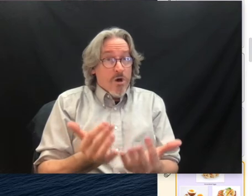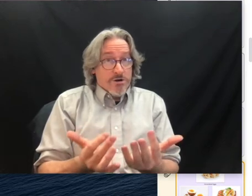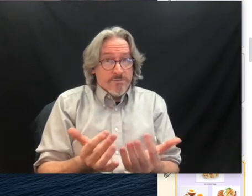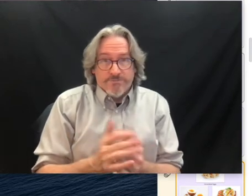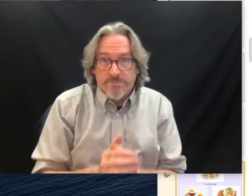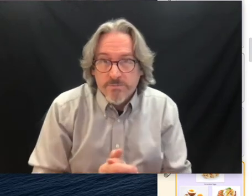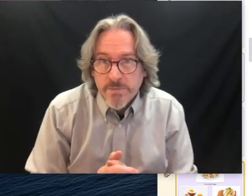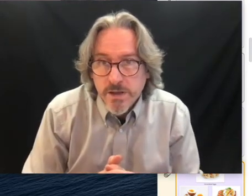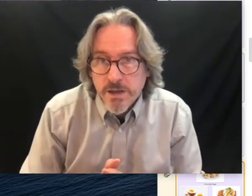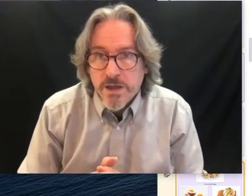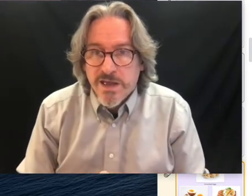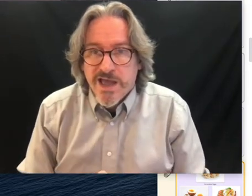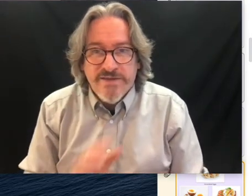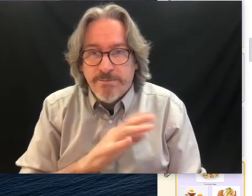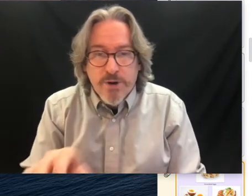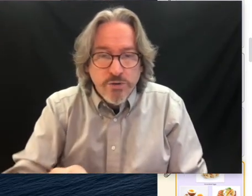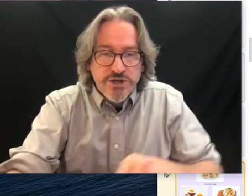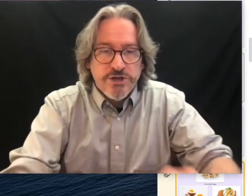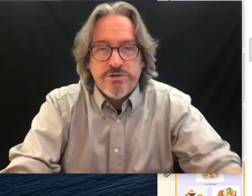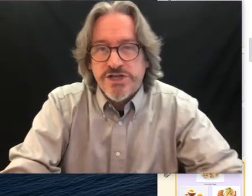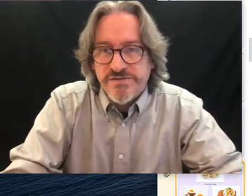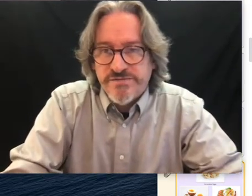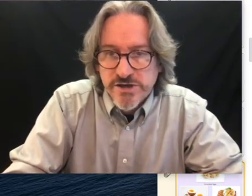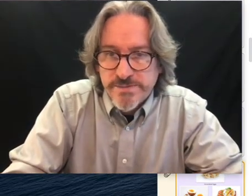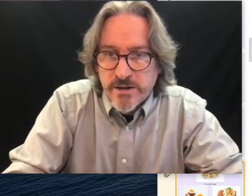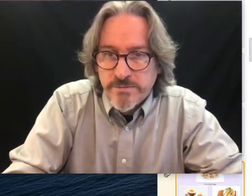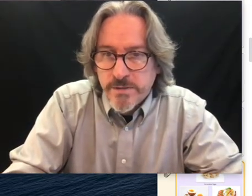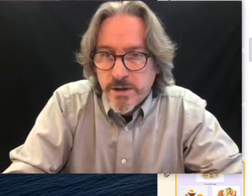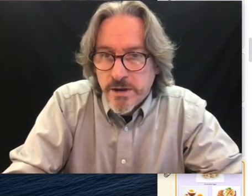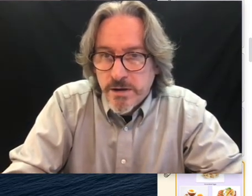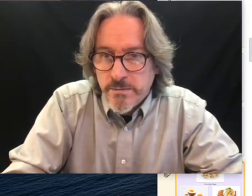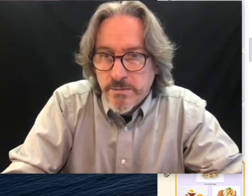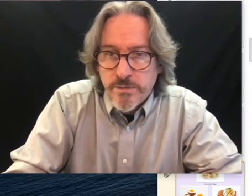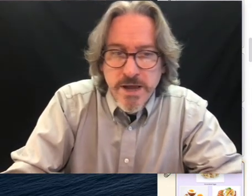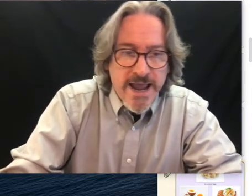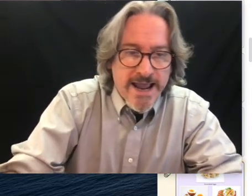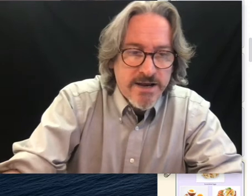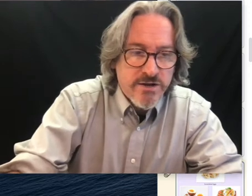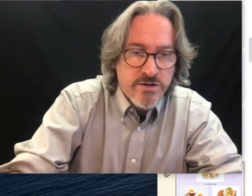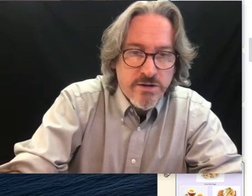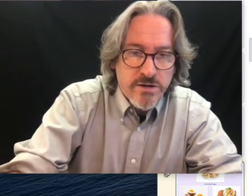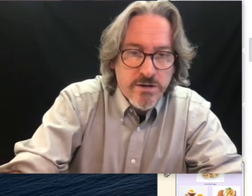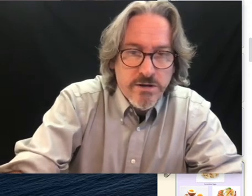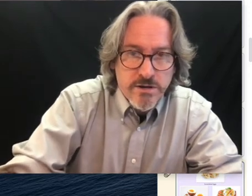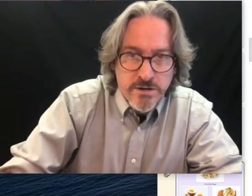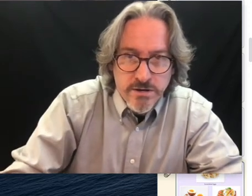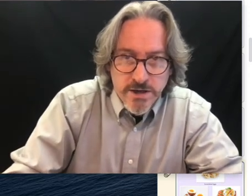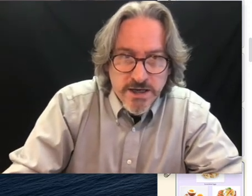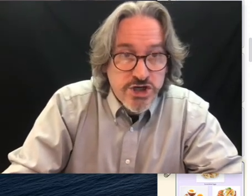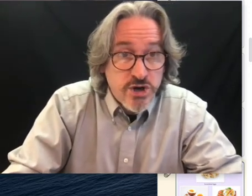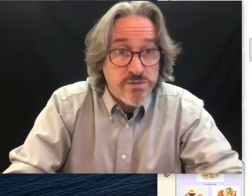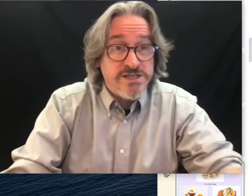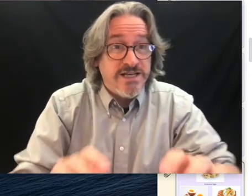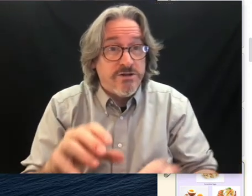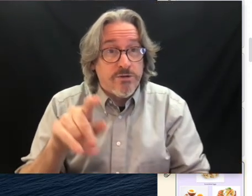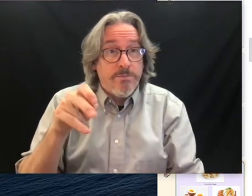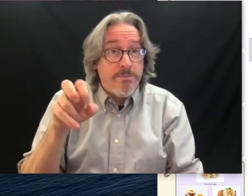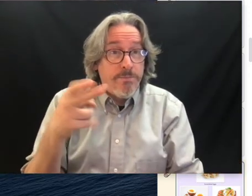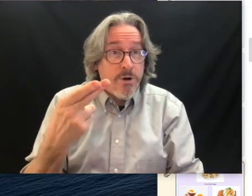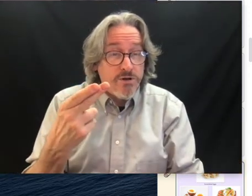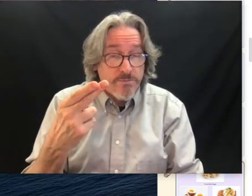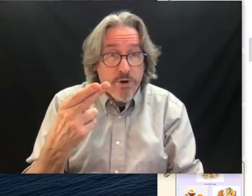boiling water. And then poached, you just fingerspell. Boom. And it shows